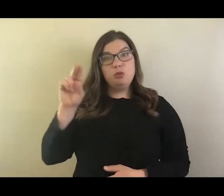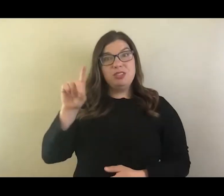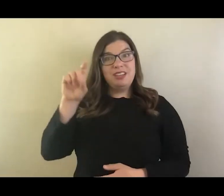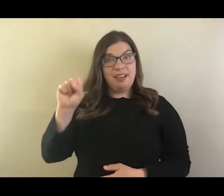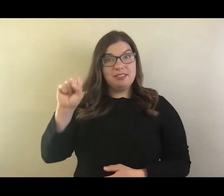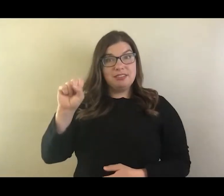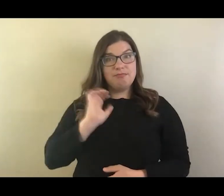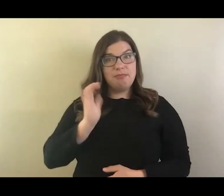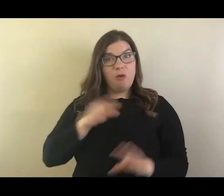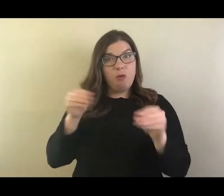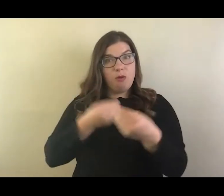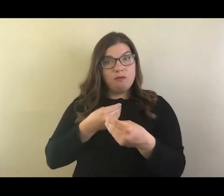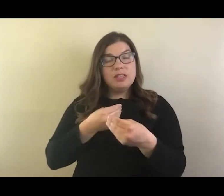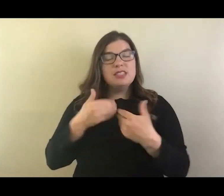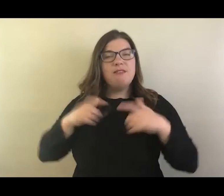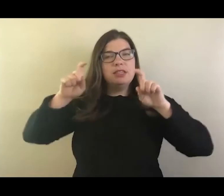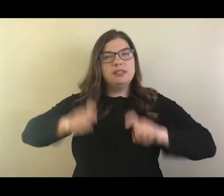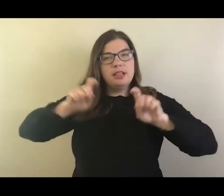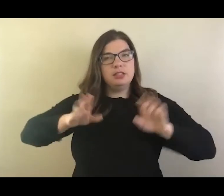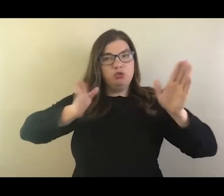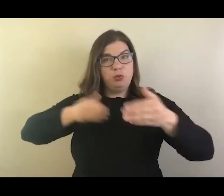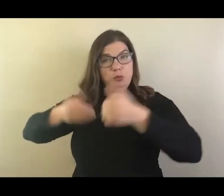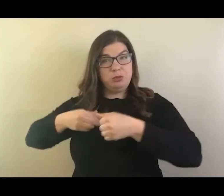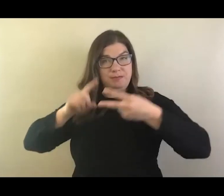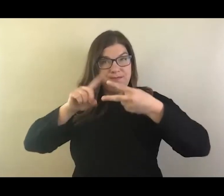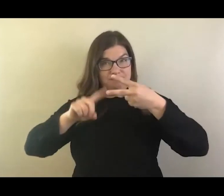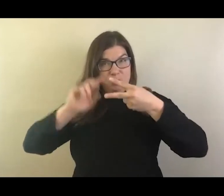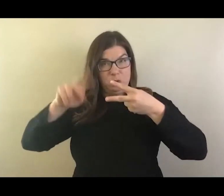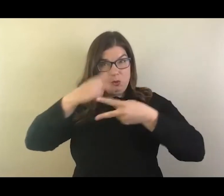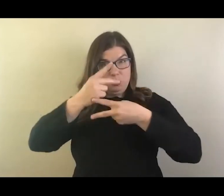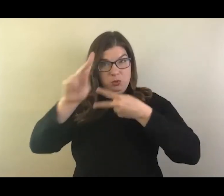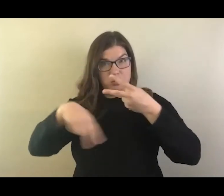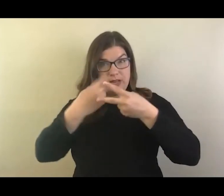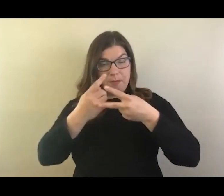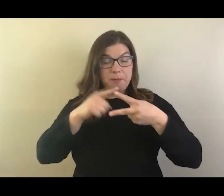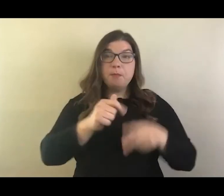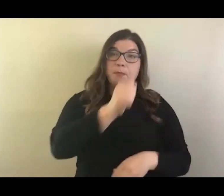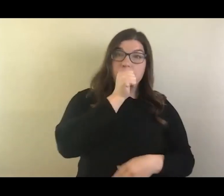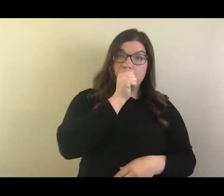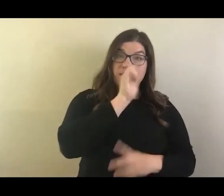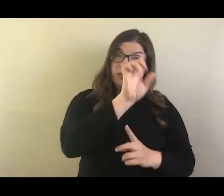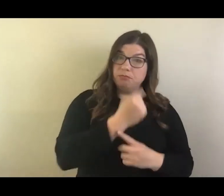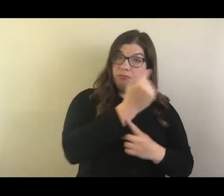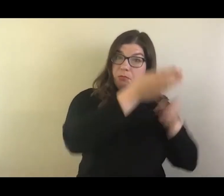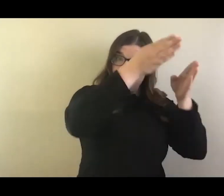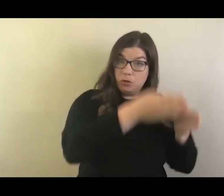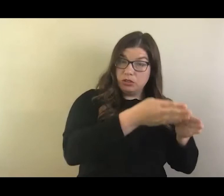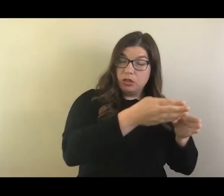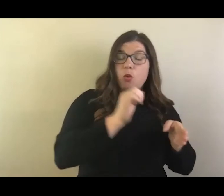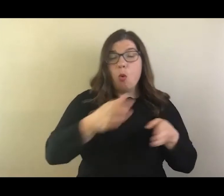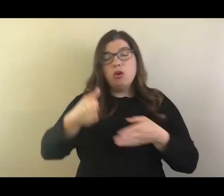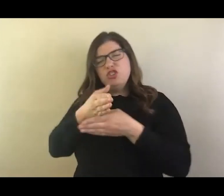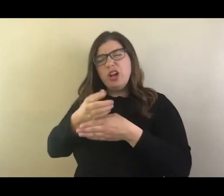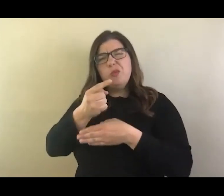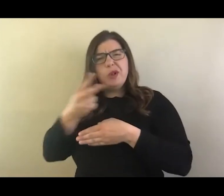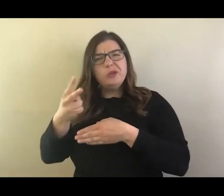Within our office, we have private and semi-private testing rooms. Each room has a computer for use for exams.